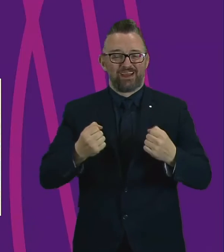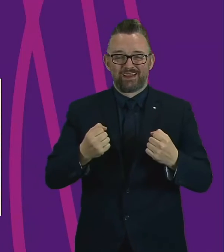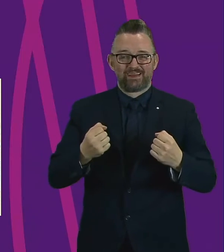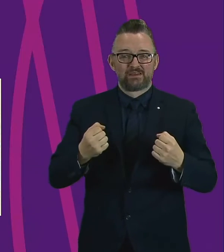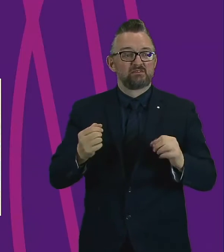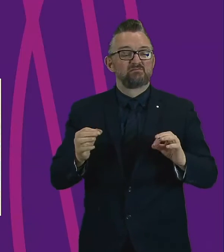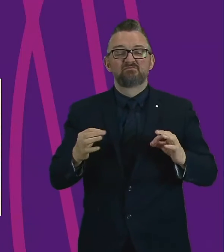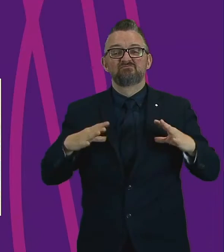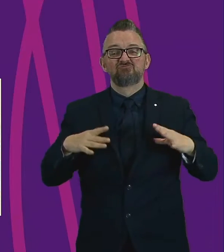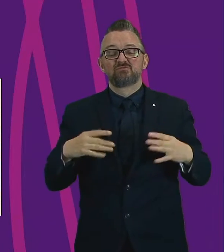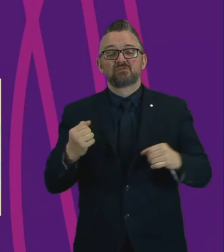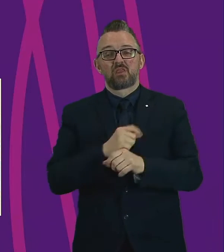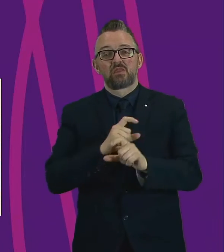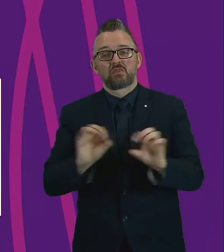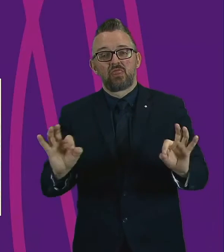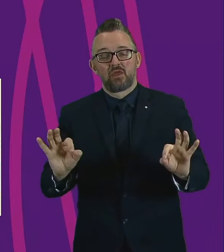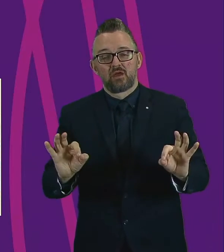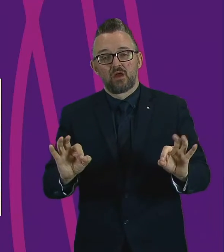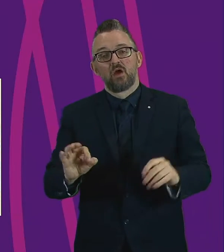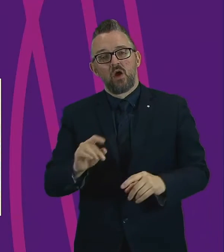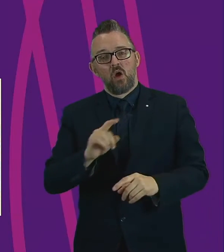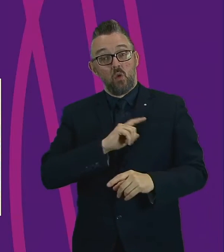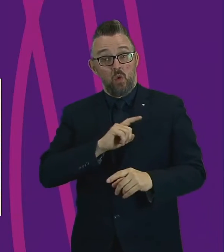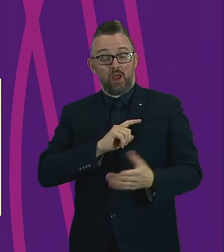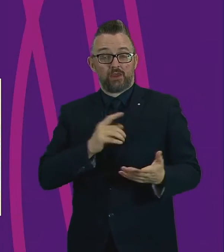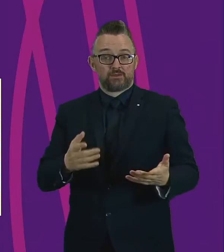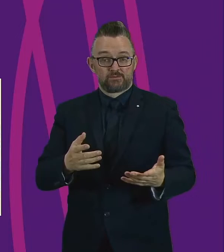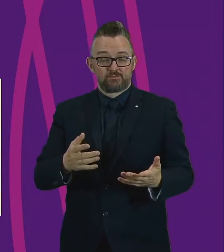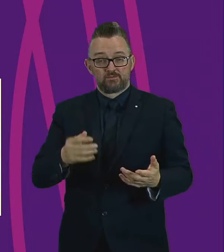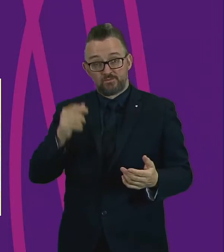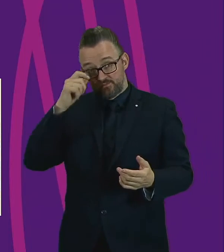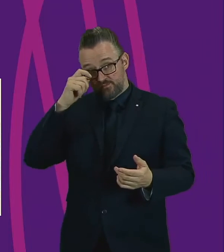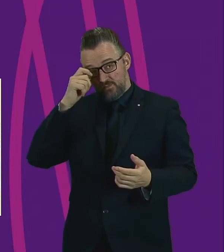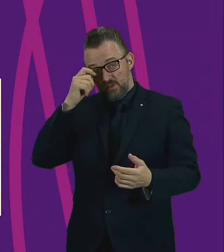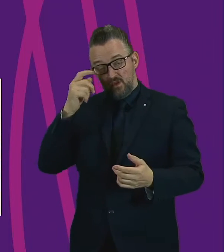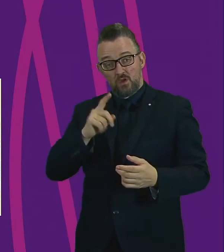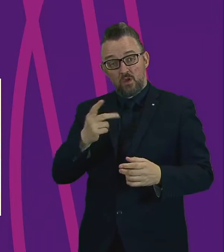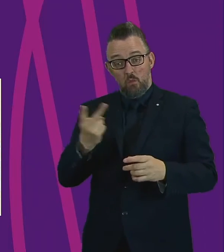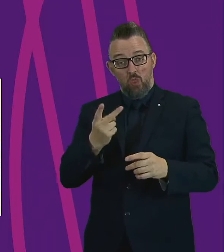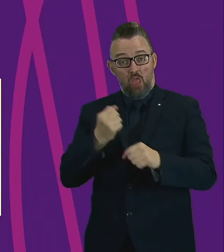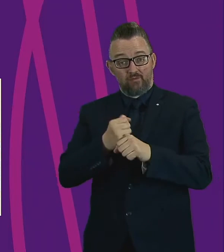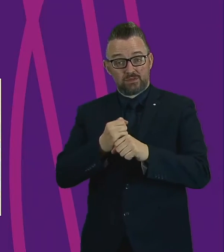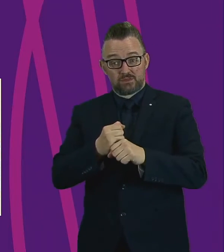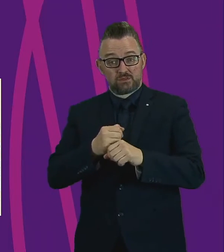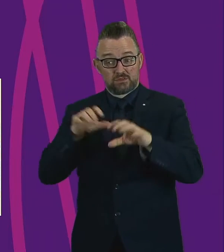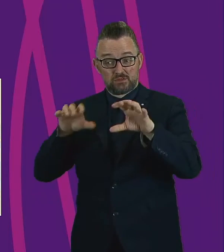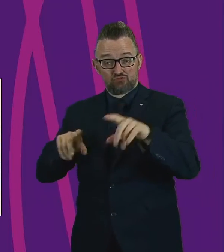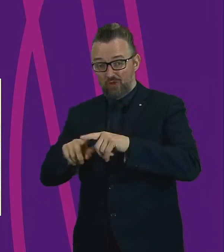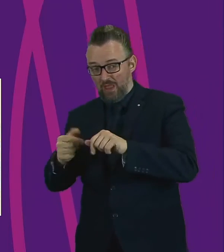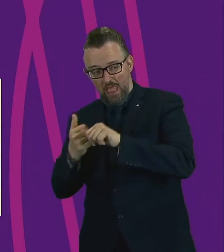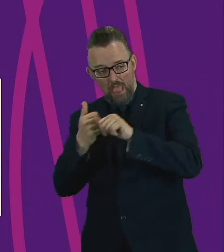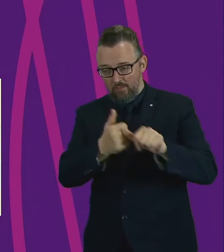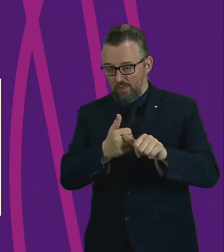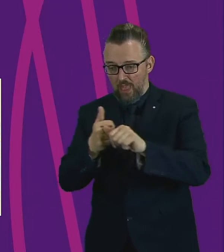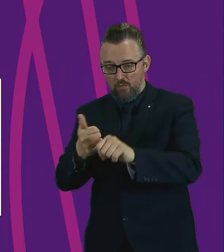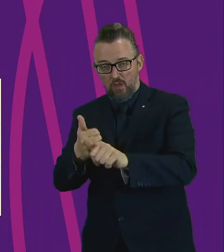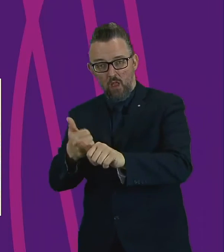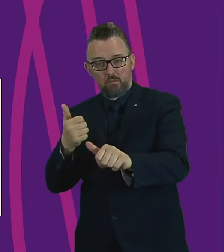to do so. Which is why, despite the measures introduced by both governments to help businesses keep